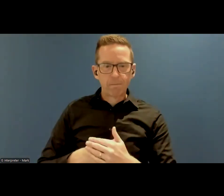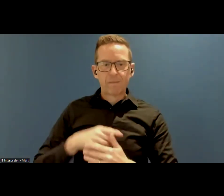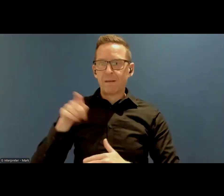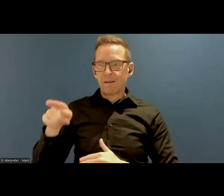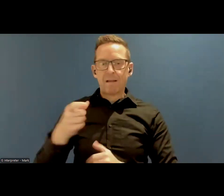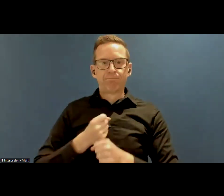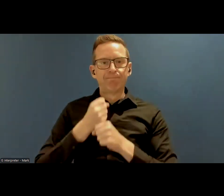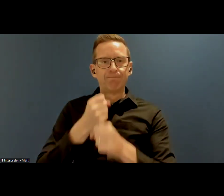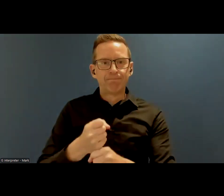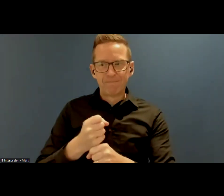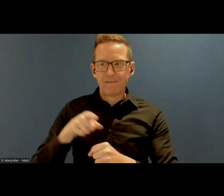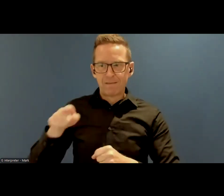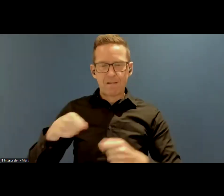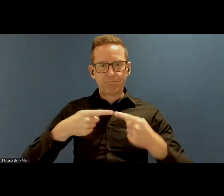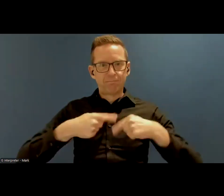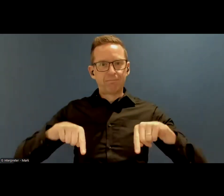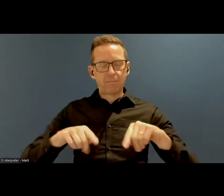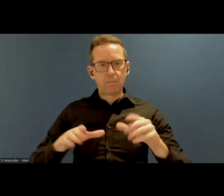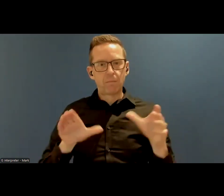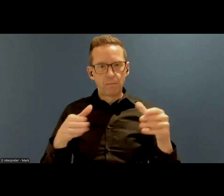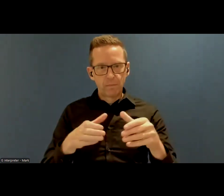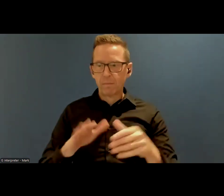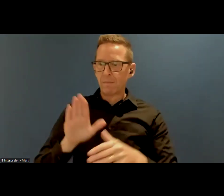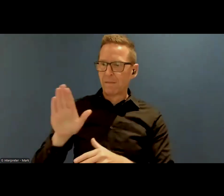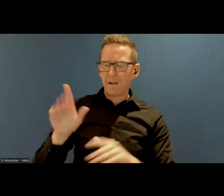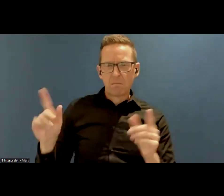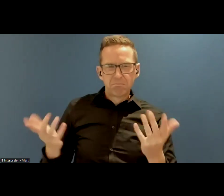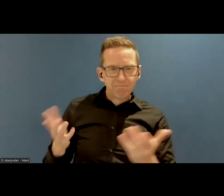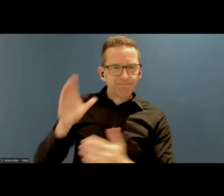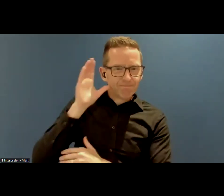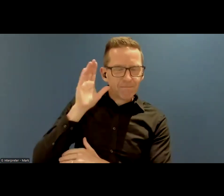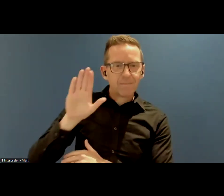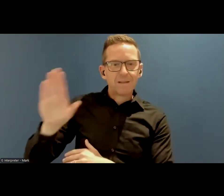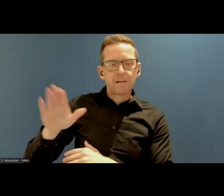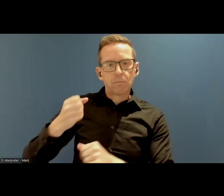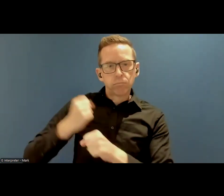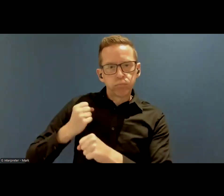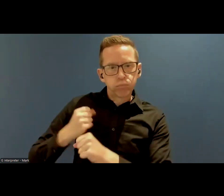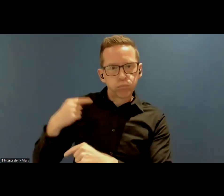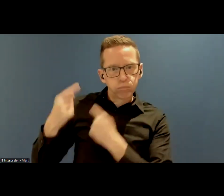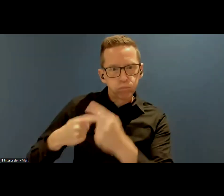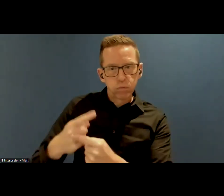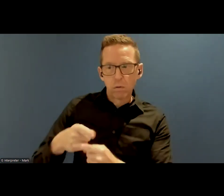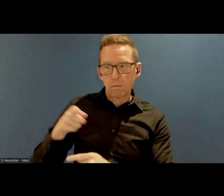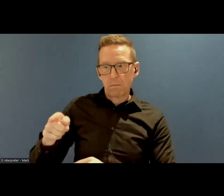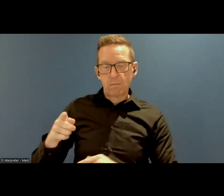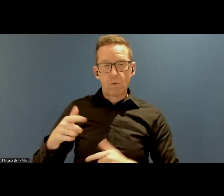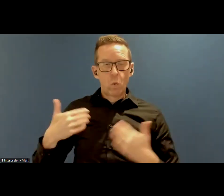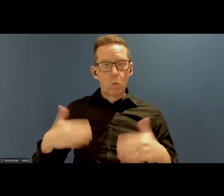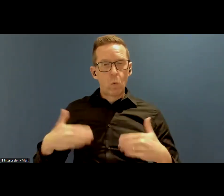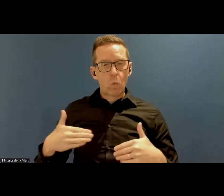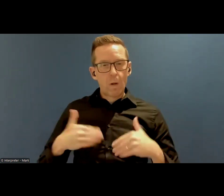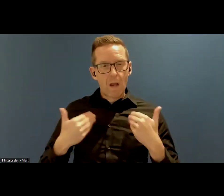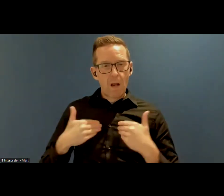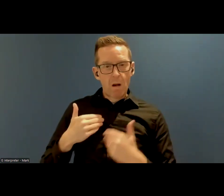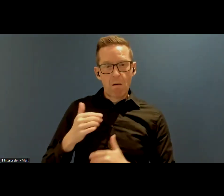course. In terms of his career, he broke new ground as the youngest and the first person with a disability to